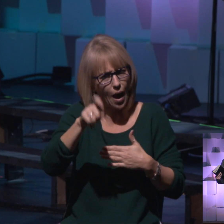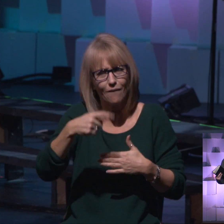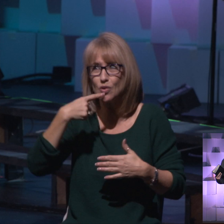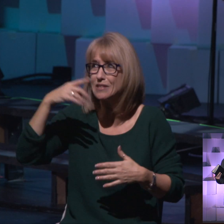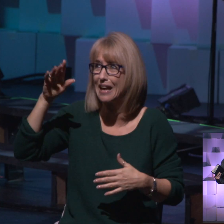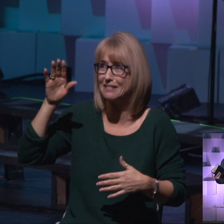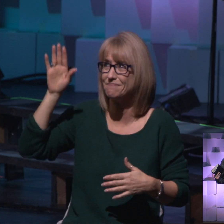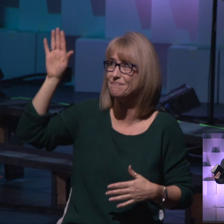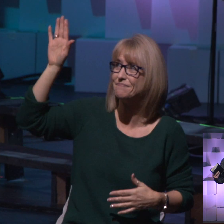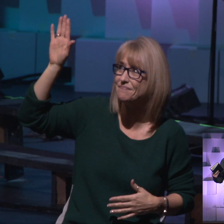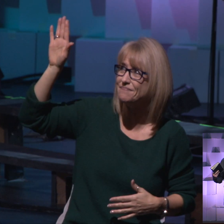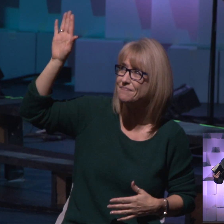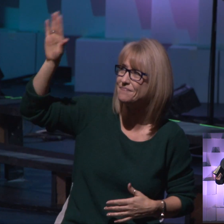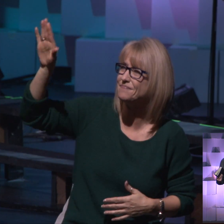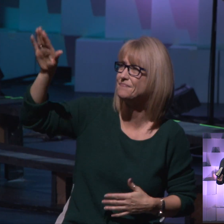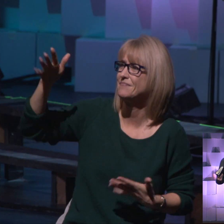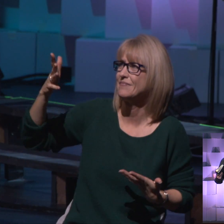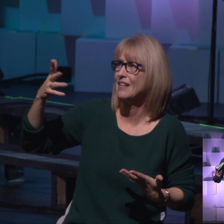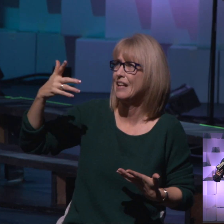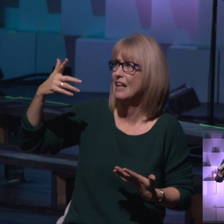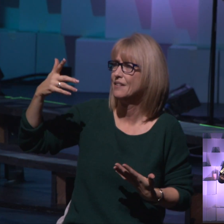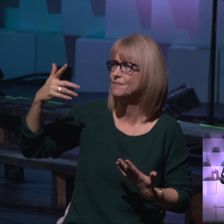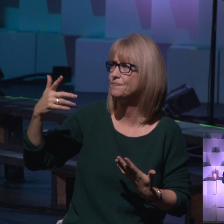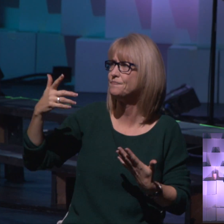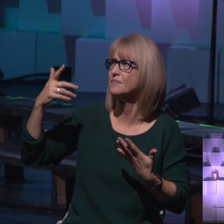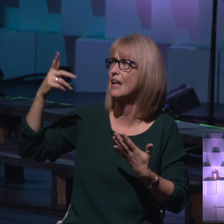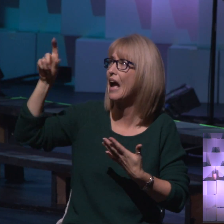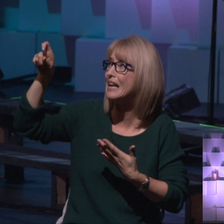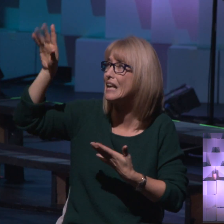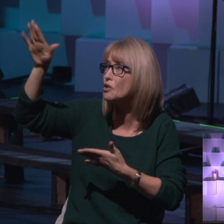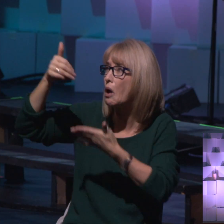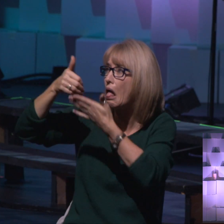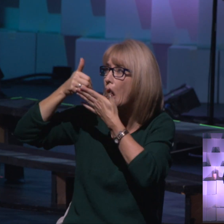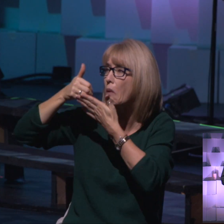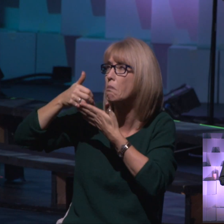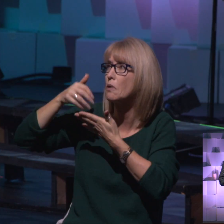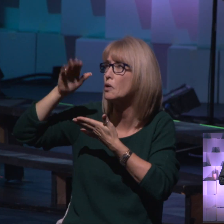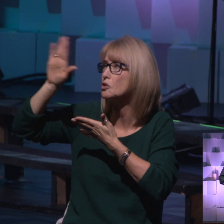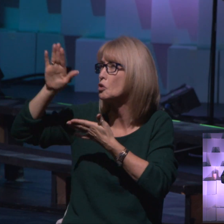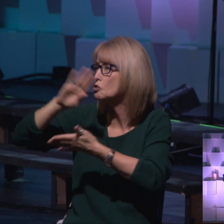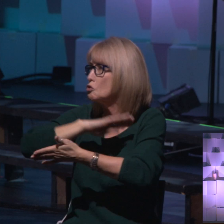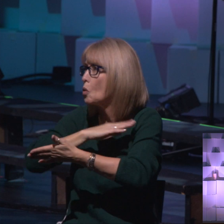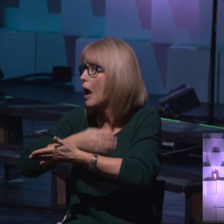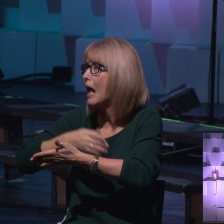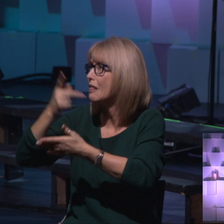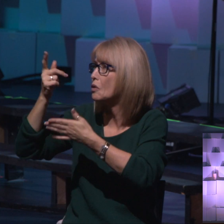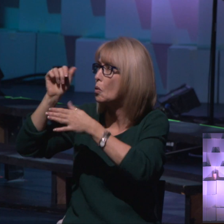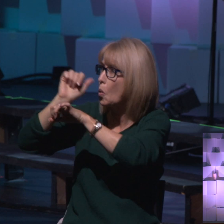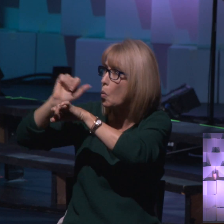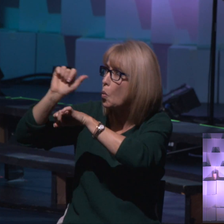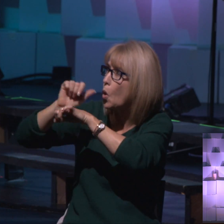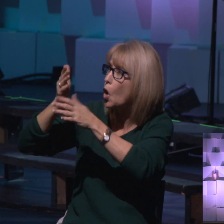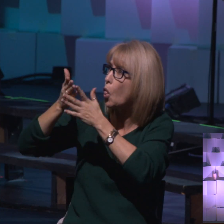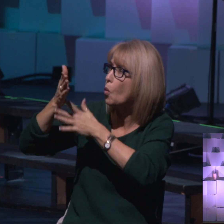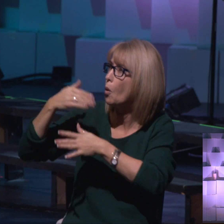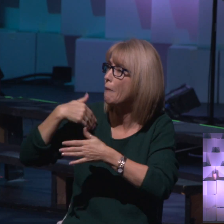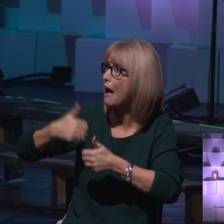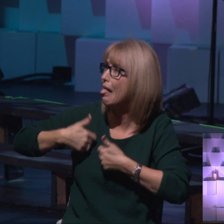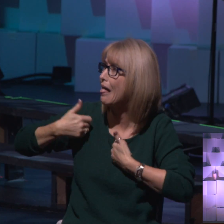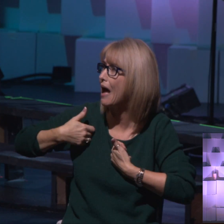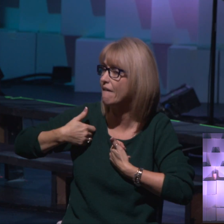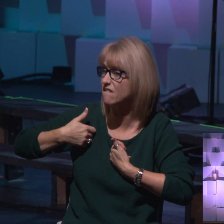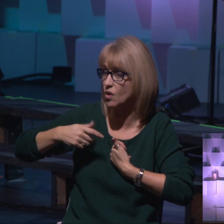you, God. I need your help. I need your strength. I need you working in my life. You got to start on your knees before